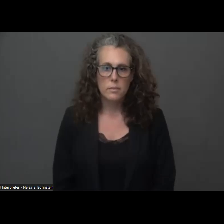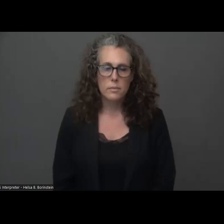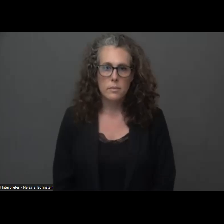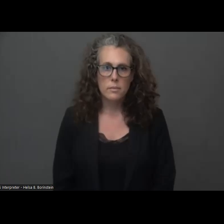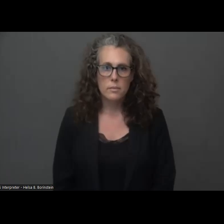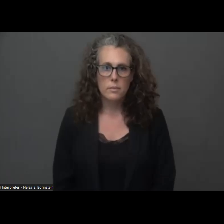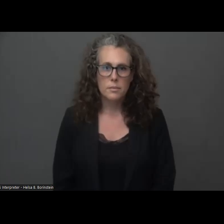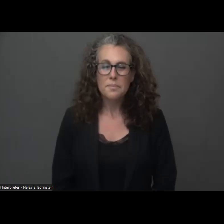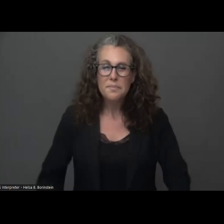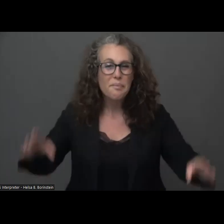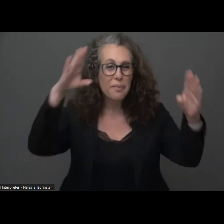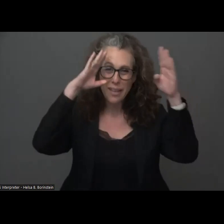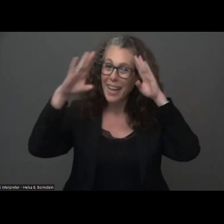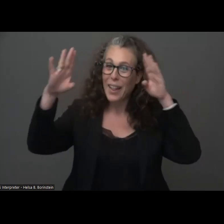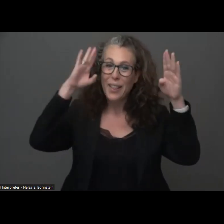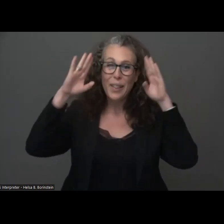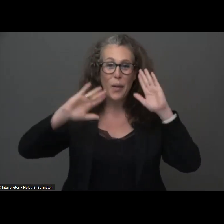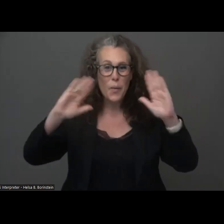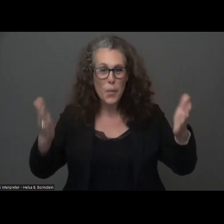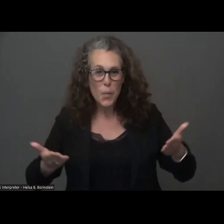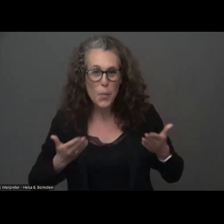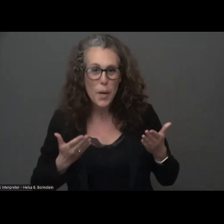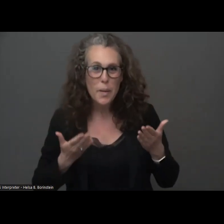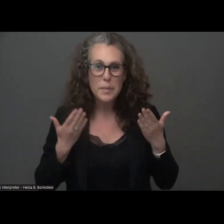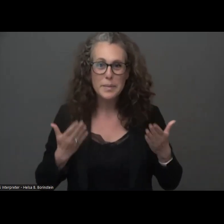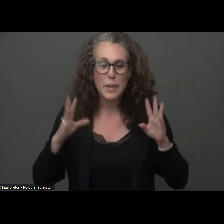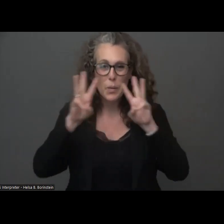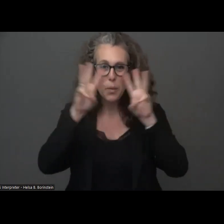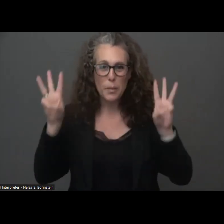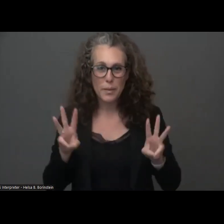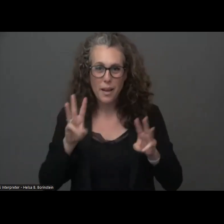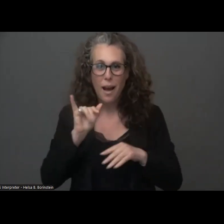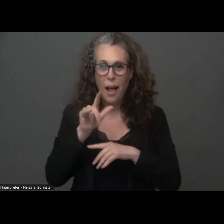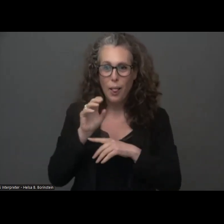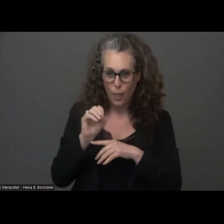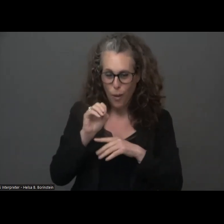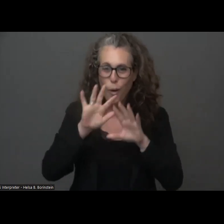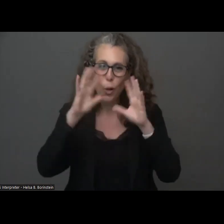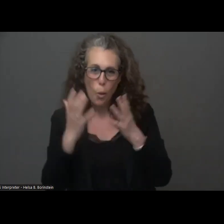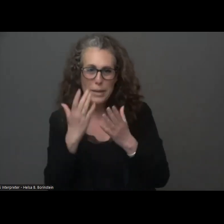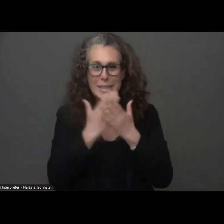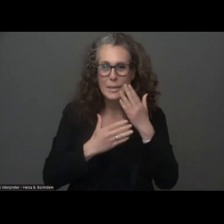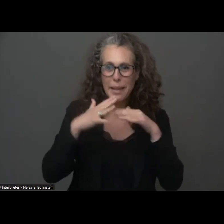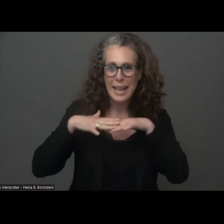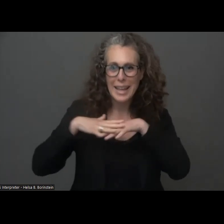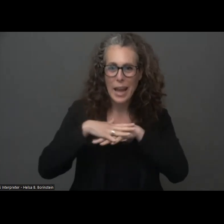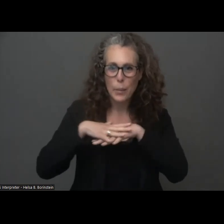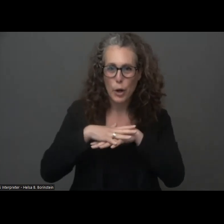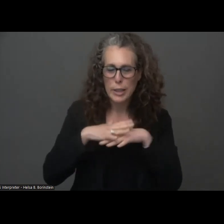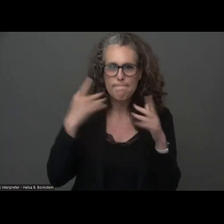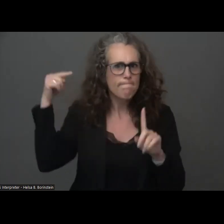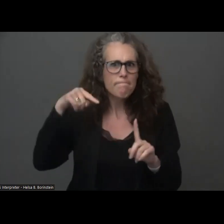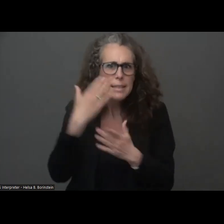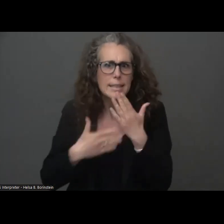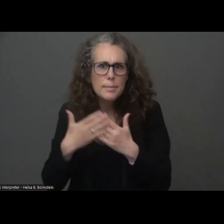So hello and welcome to this webinar of the ILO Global Business and Disability Network, Procurement Power, What About Disability? My name is